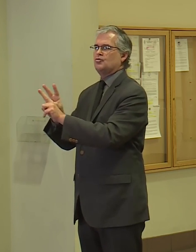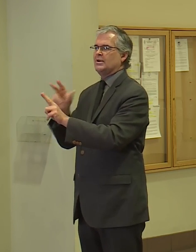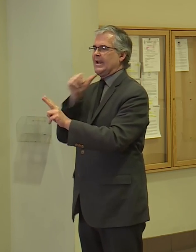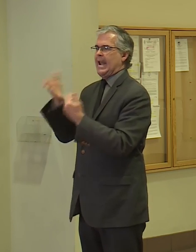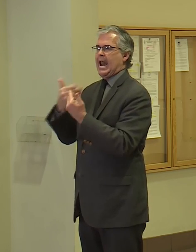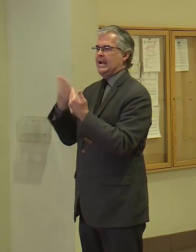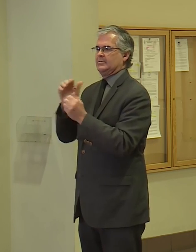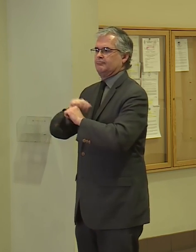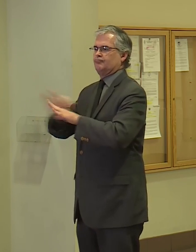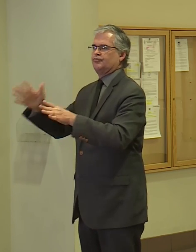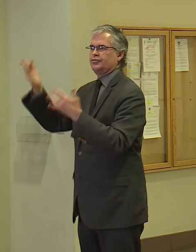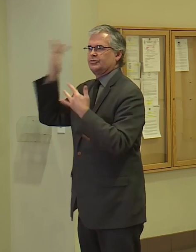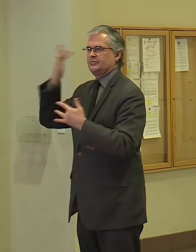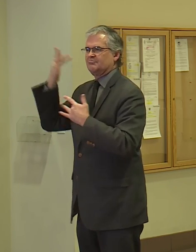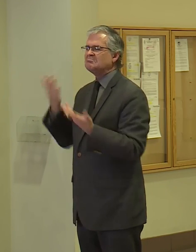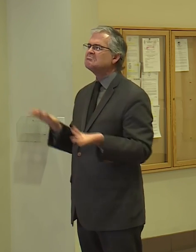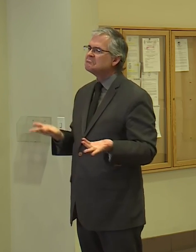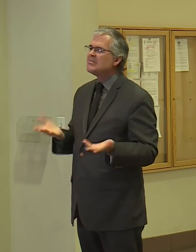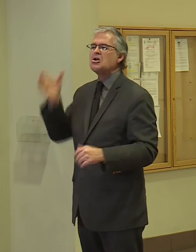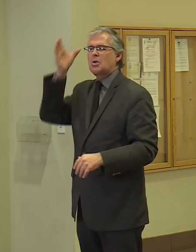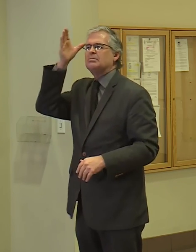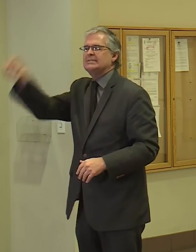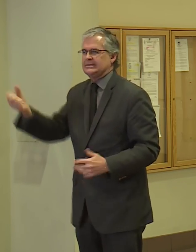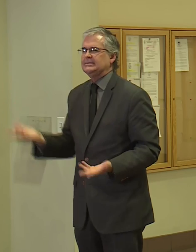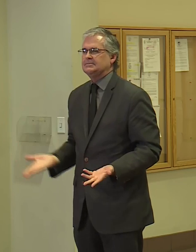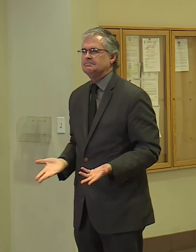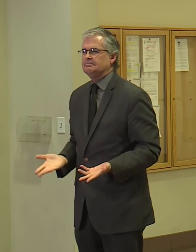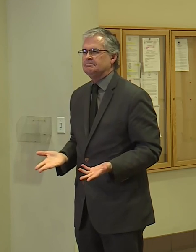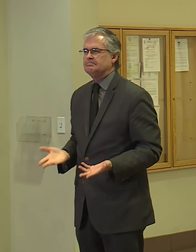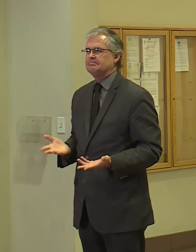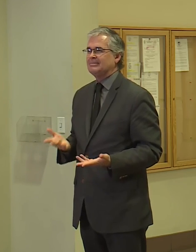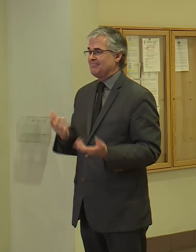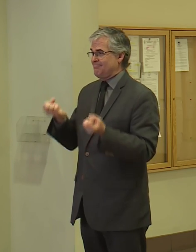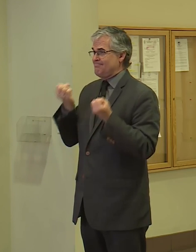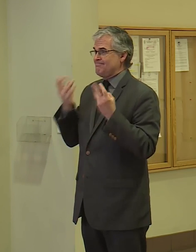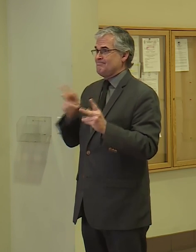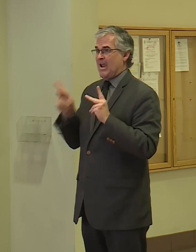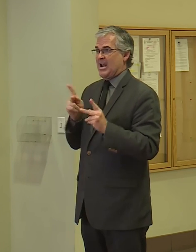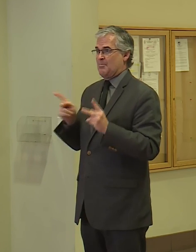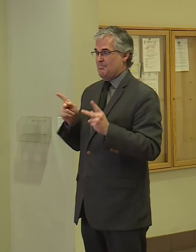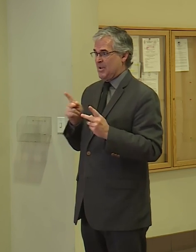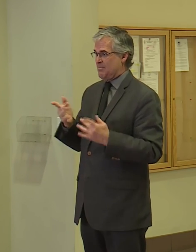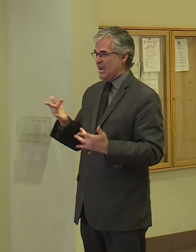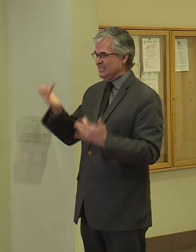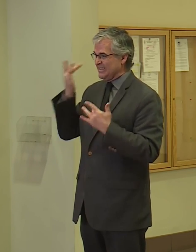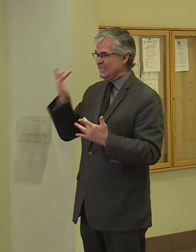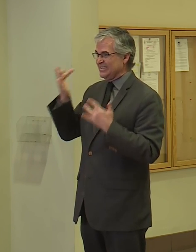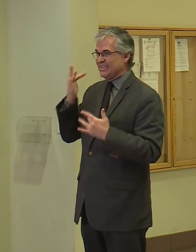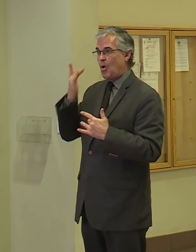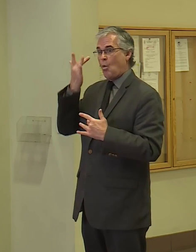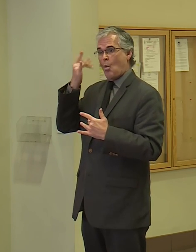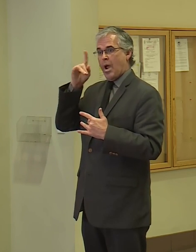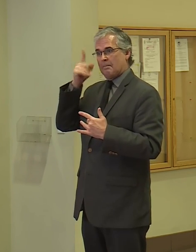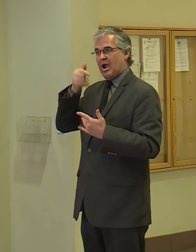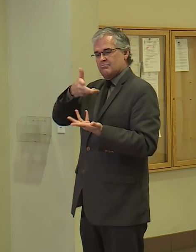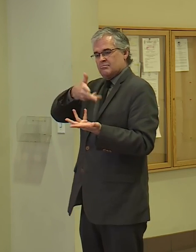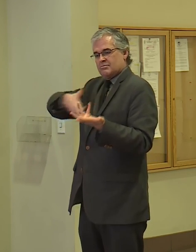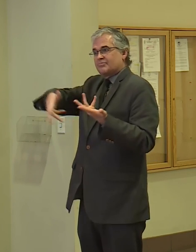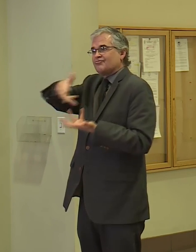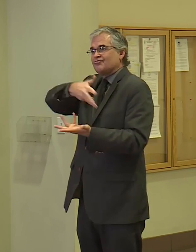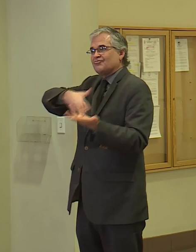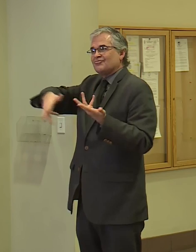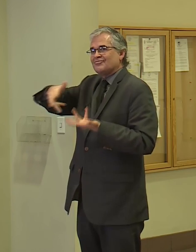this is only common sense at a time when people are getting sick from simply being near others is not the time for gyms to